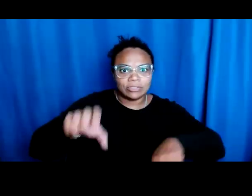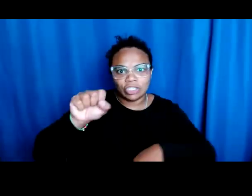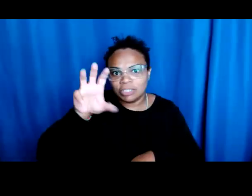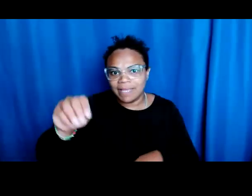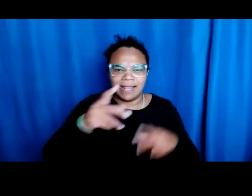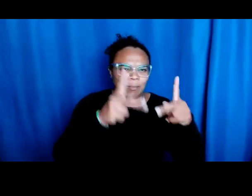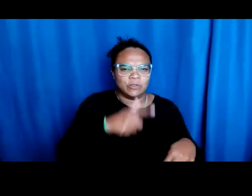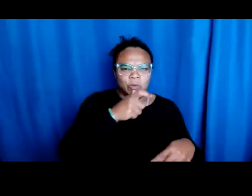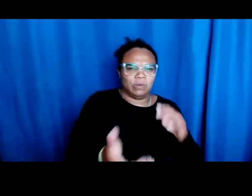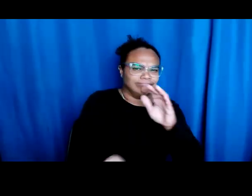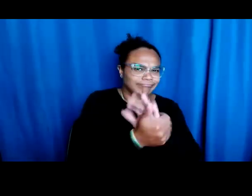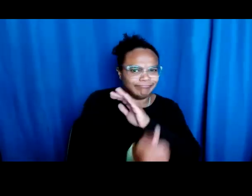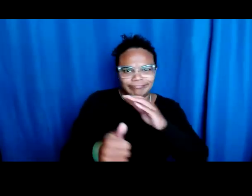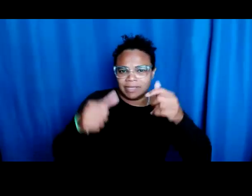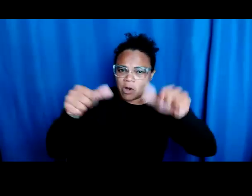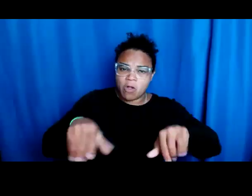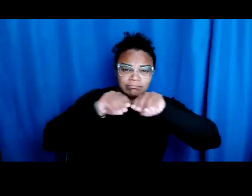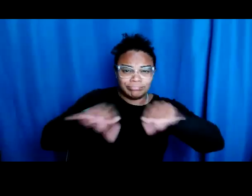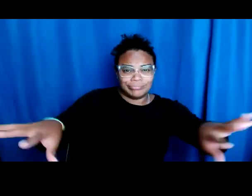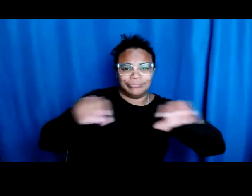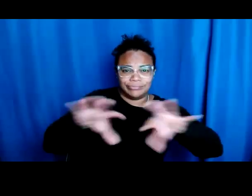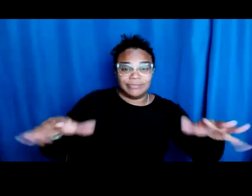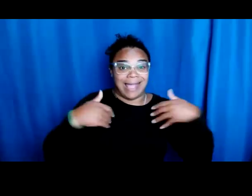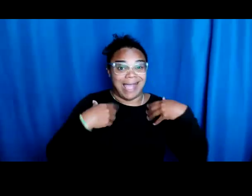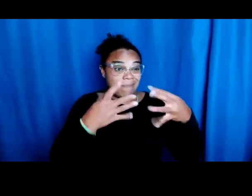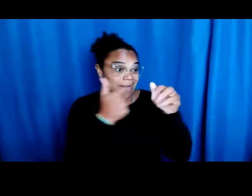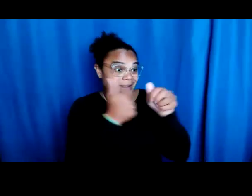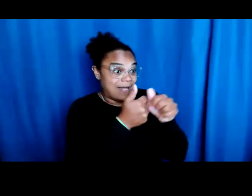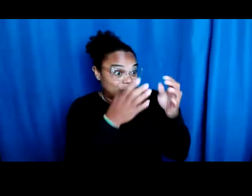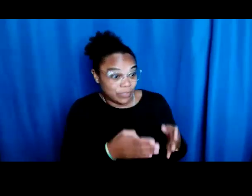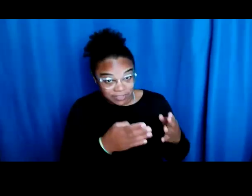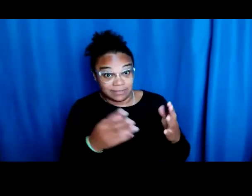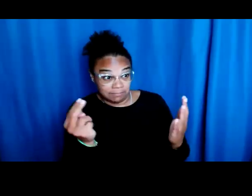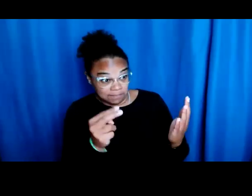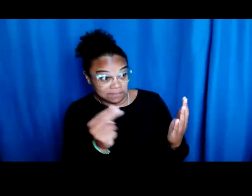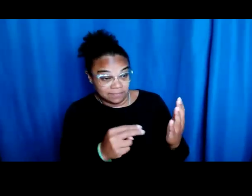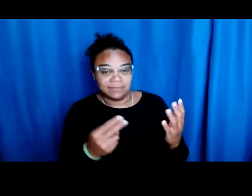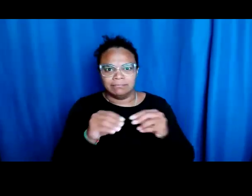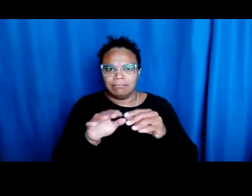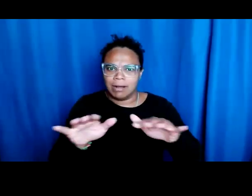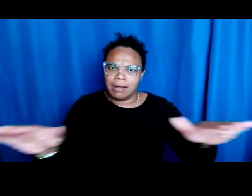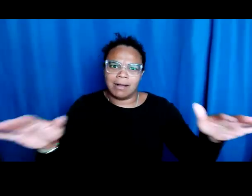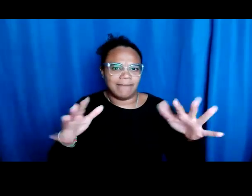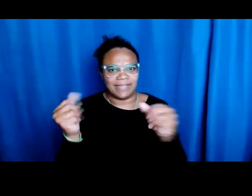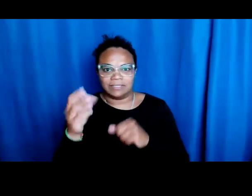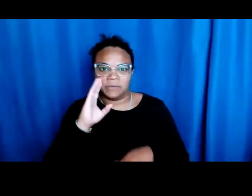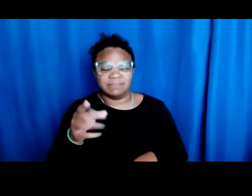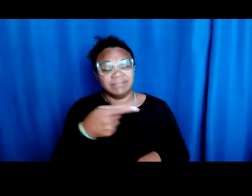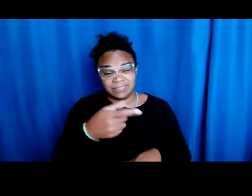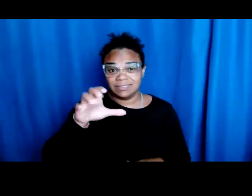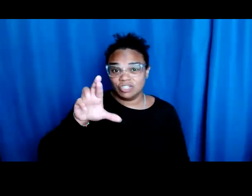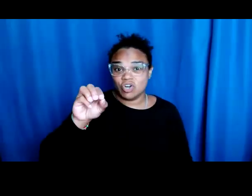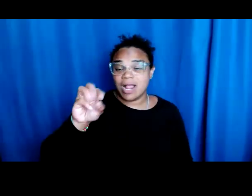individual, strong social media following. Crowdfunding has become a phenomenon, like a lot of